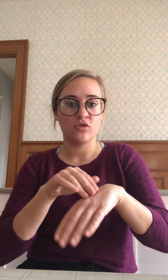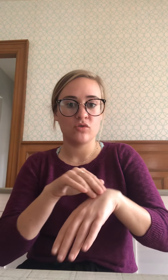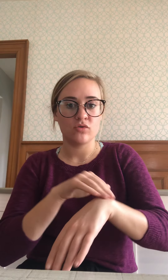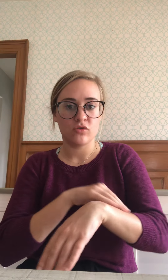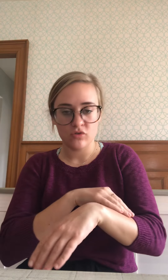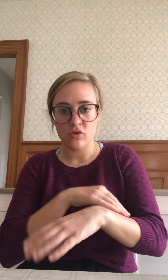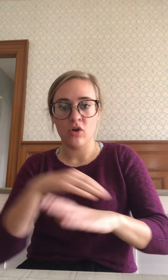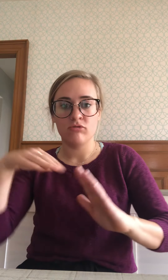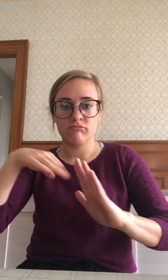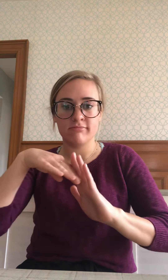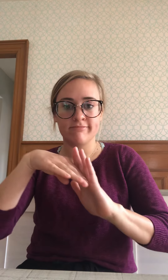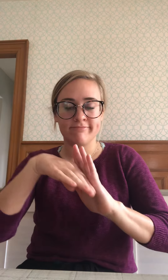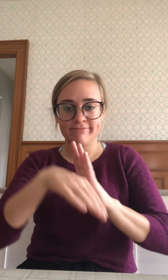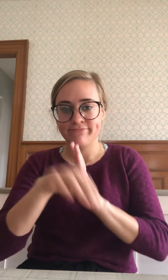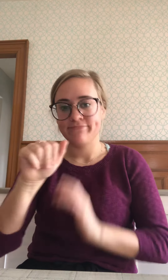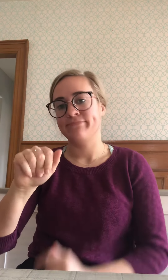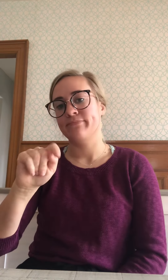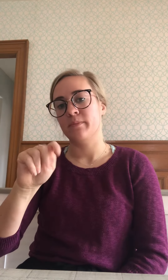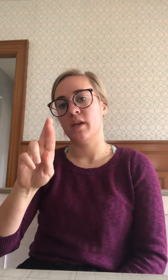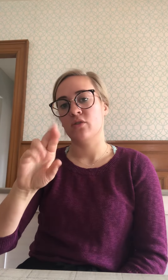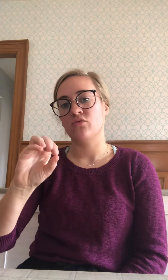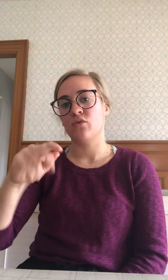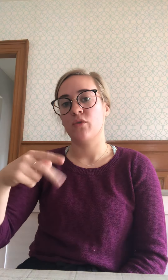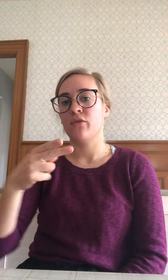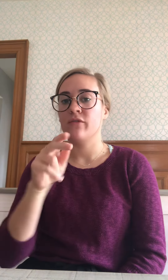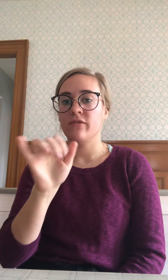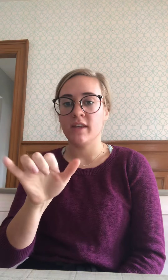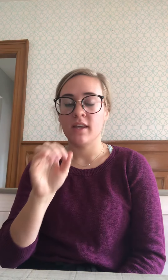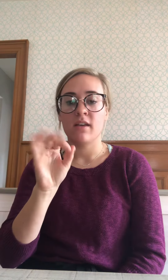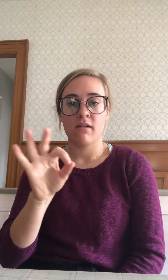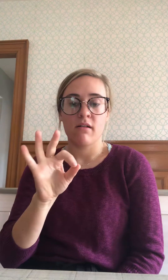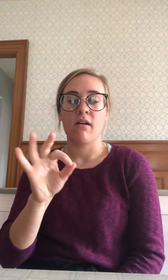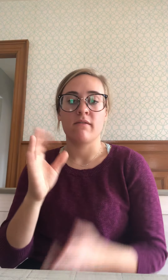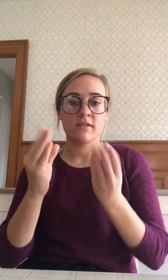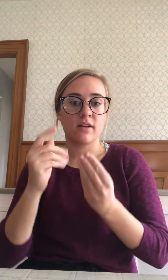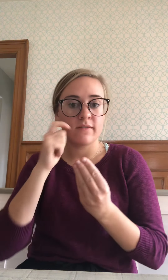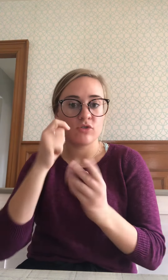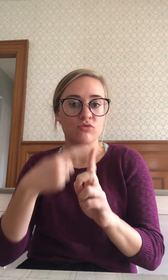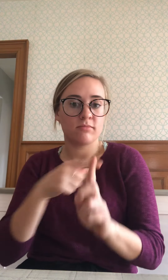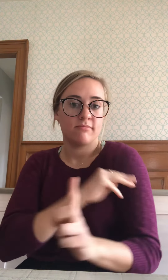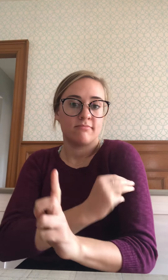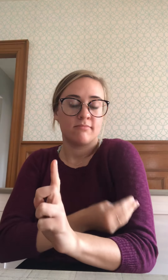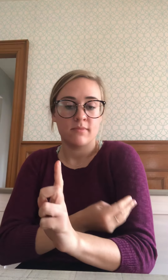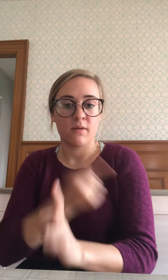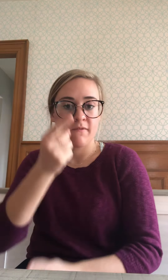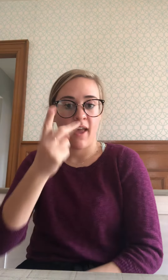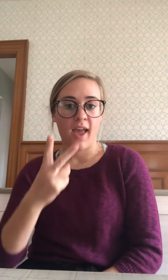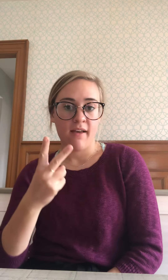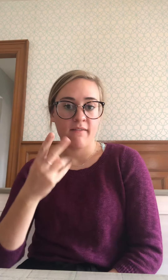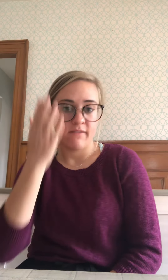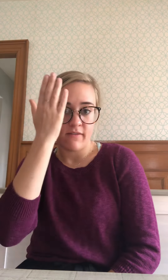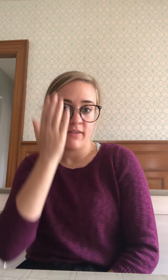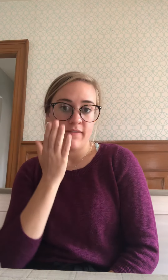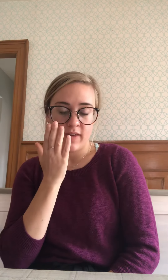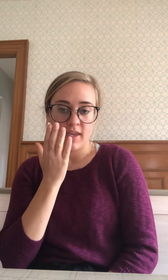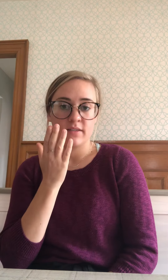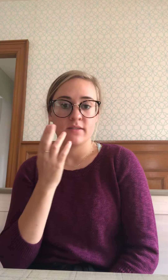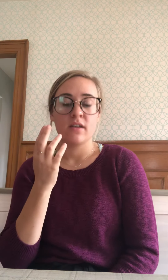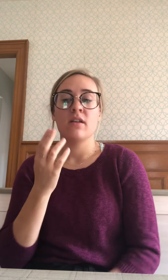the soft tissue and muscles of half of the face. The cause is unknown, but the most recent theory is that it is an autoimmune